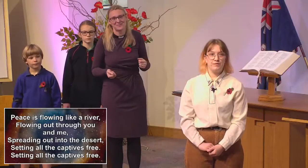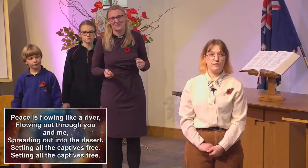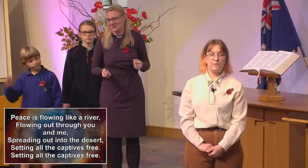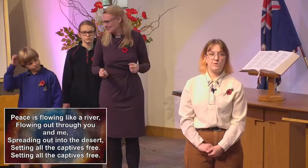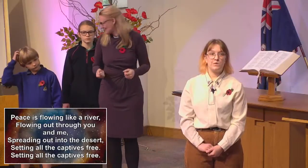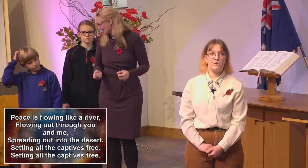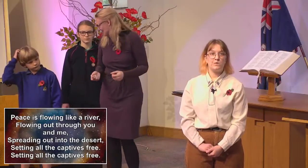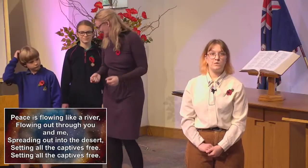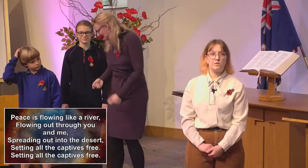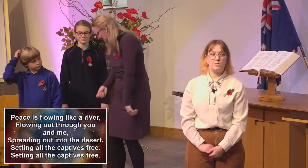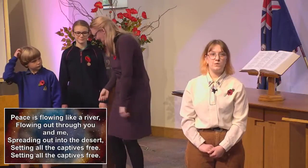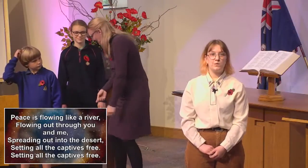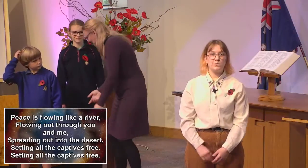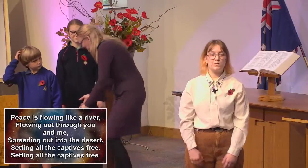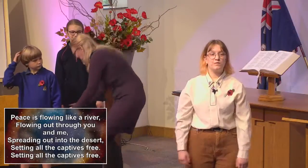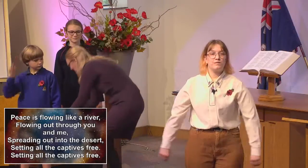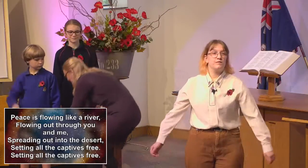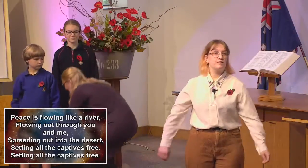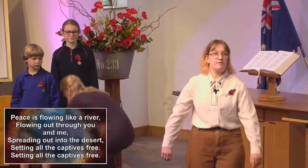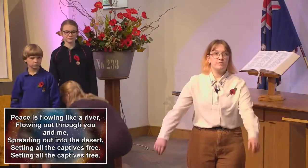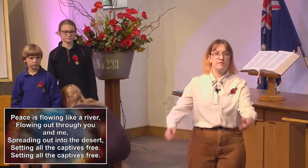river.